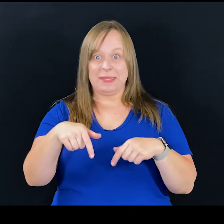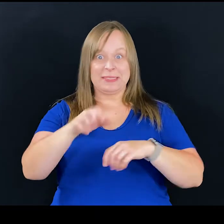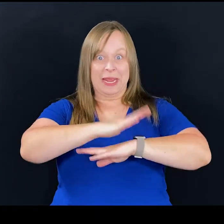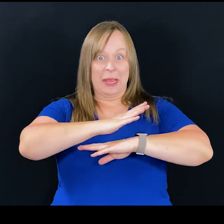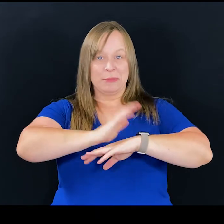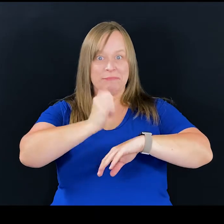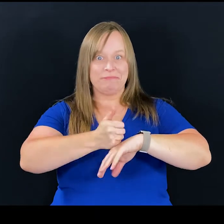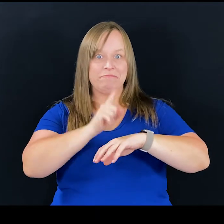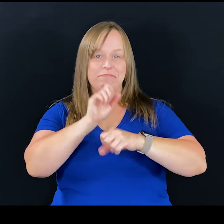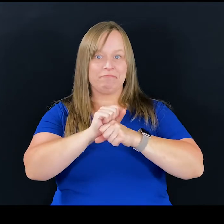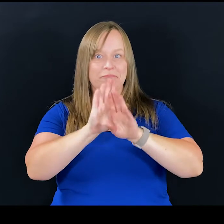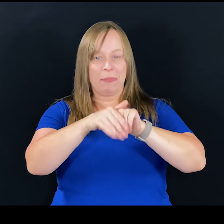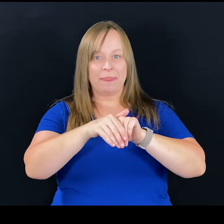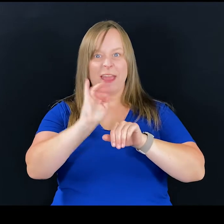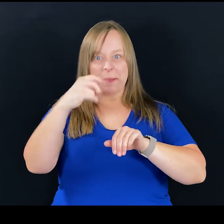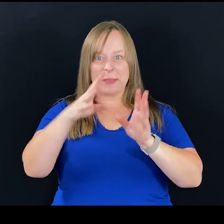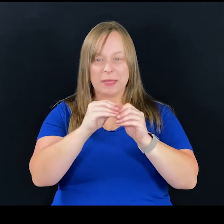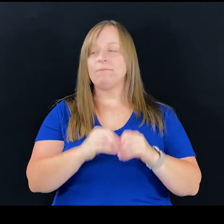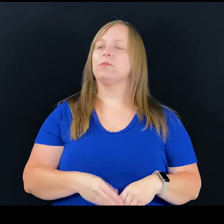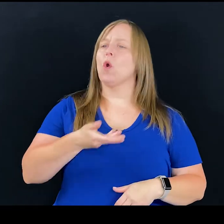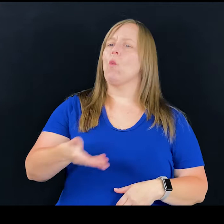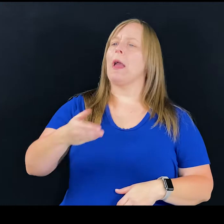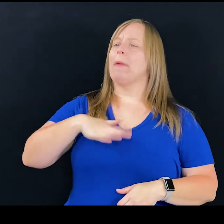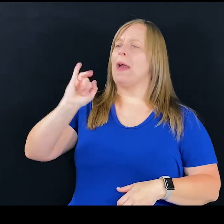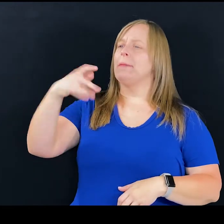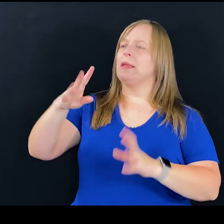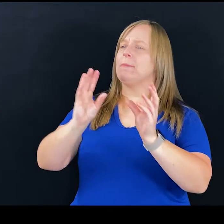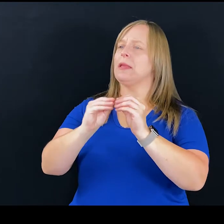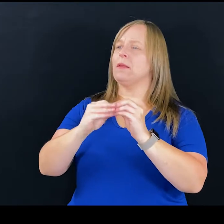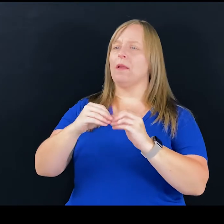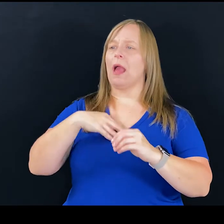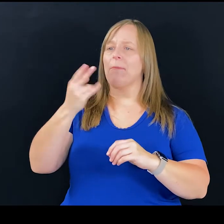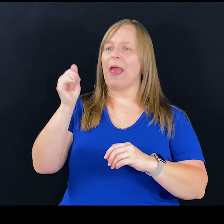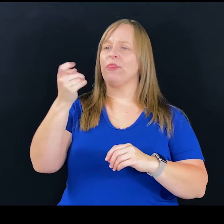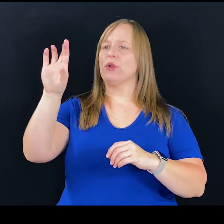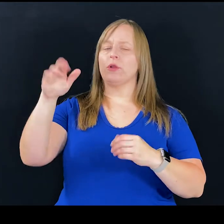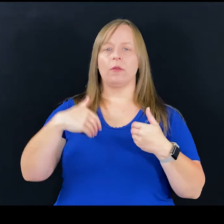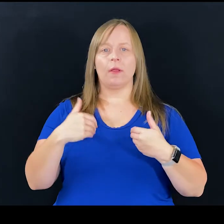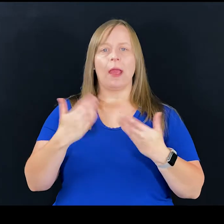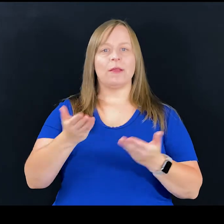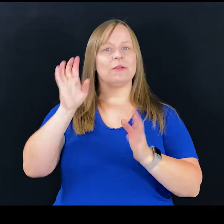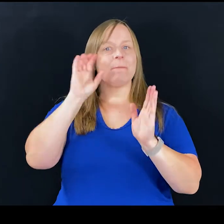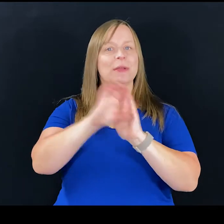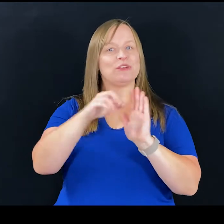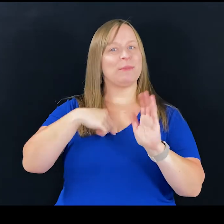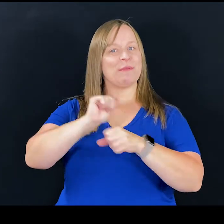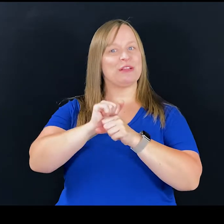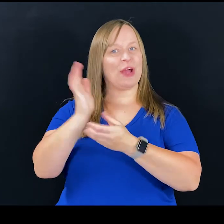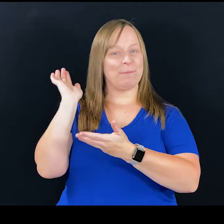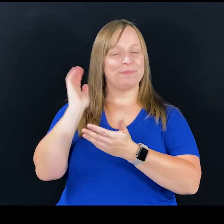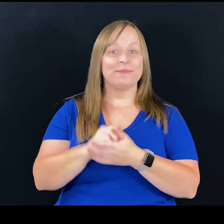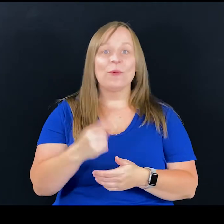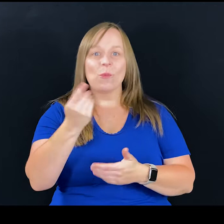IEP. I set up this table like we're at an IEP meeting. Welcome to my IEP meeting. I'm Heather, and here's a picture of me at